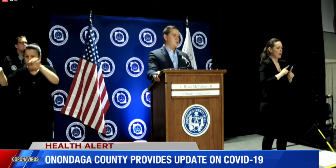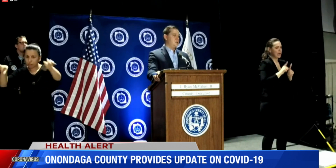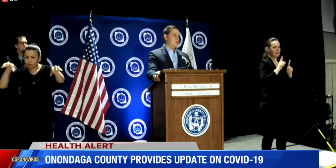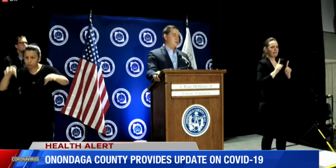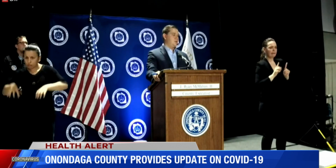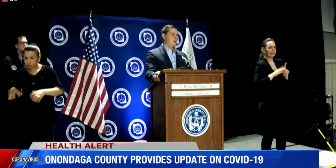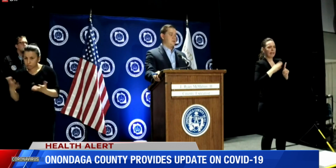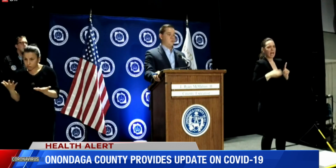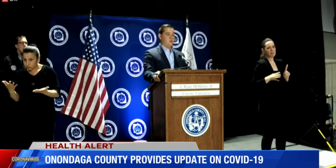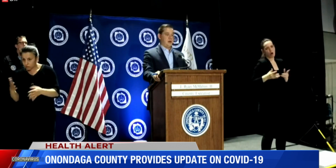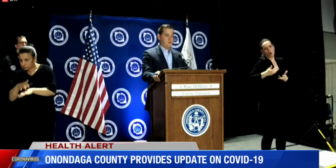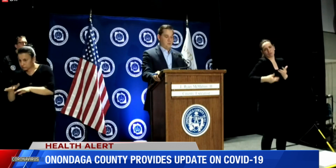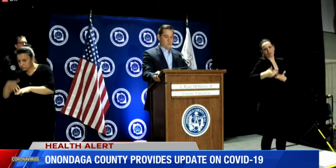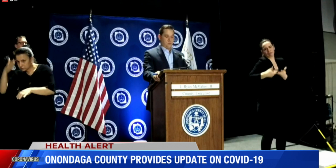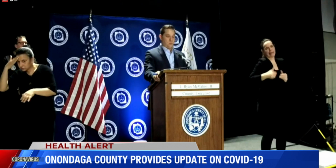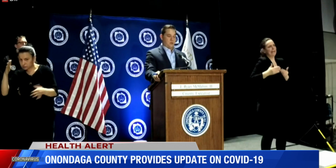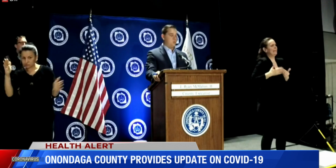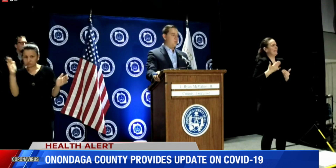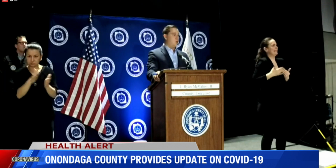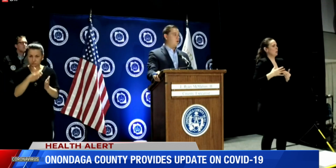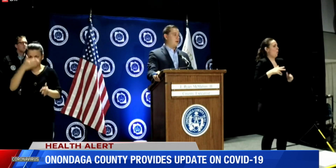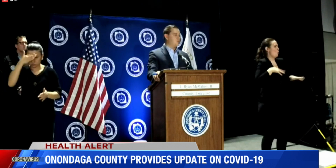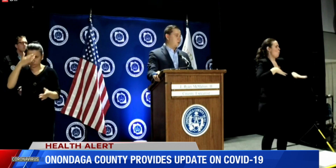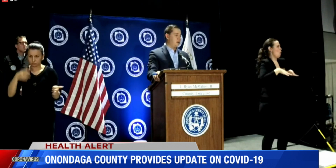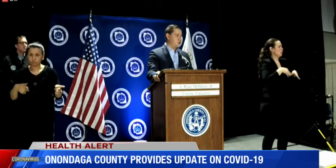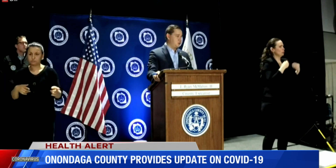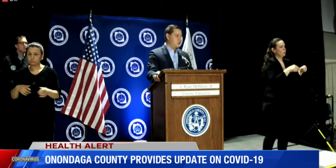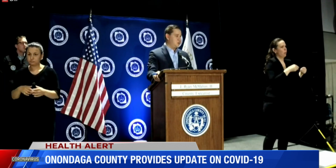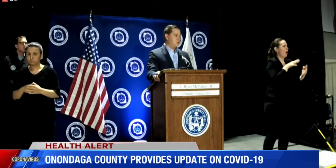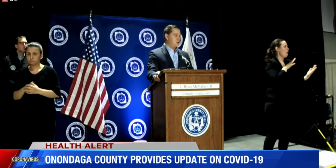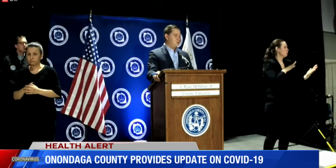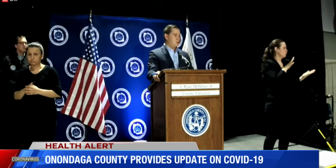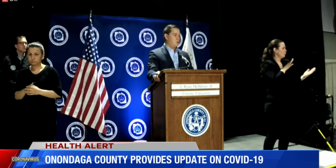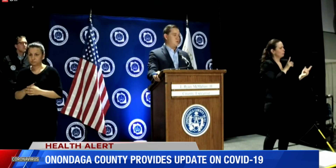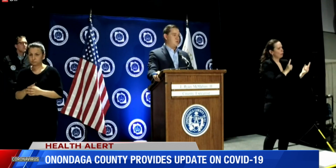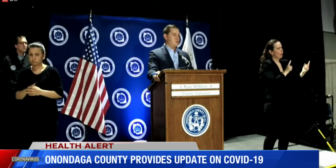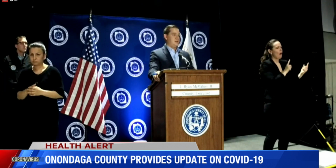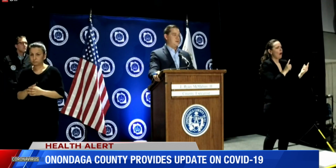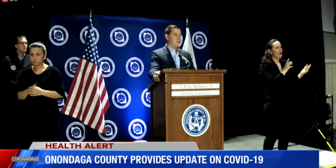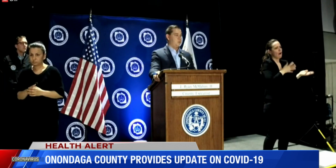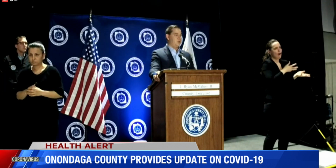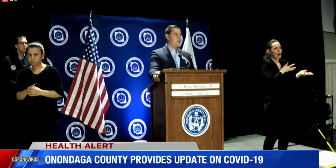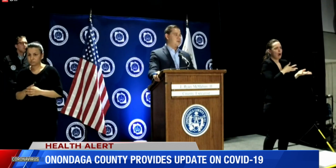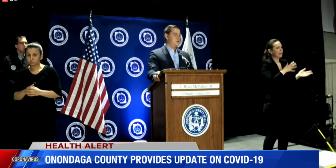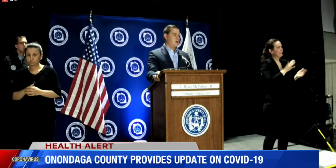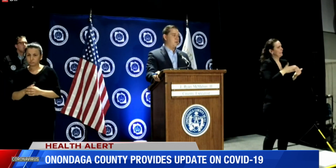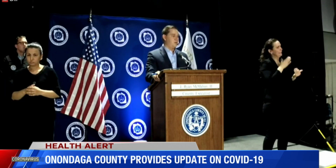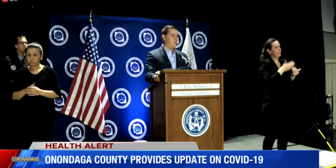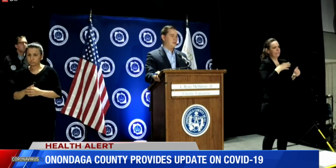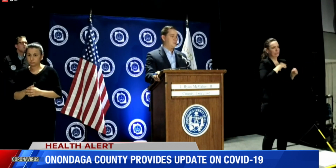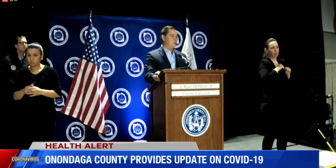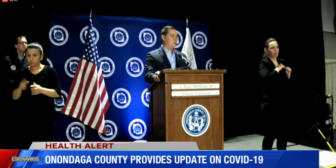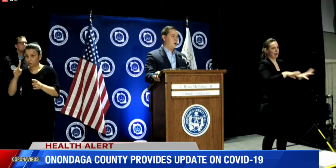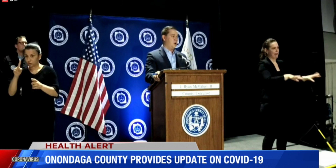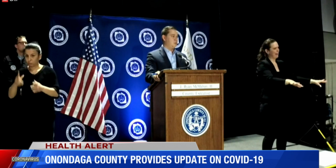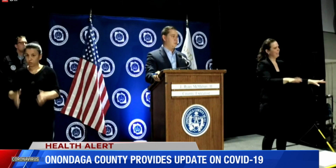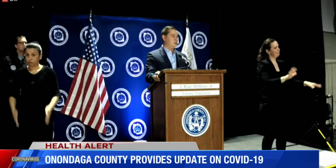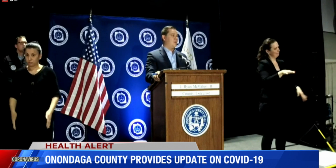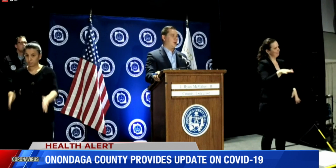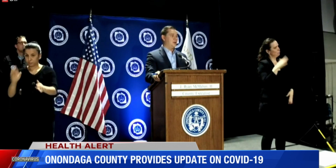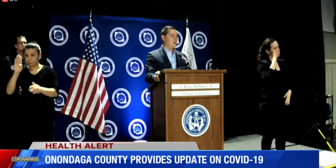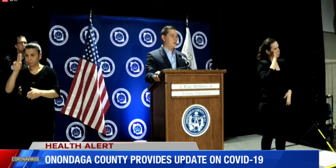and you'll see things where that there can be no other explanation when one street has a couple cases other than the fact that people